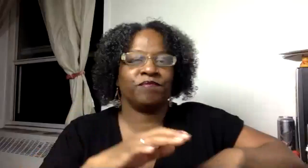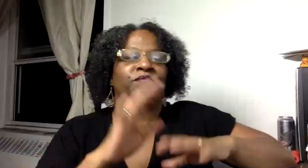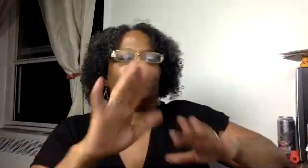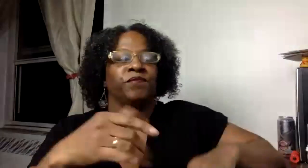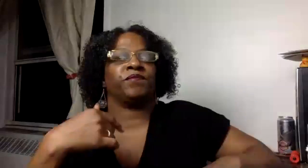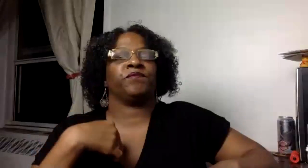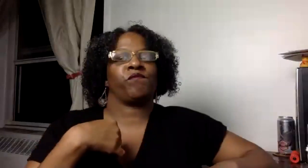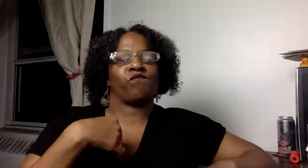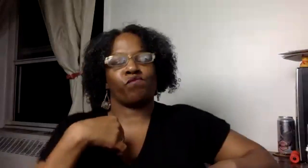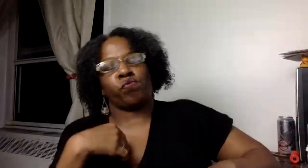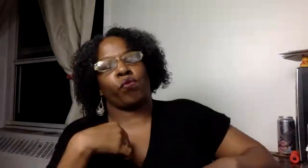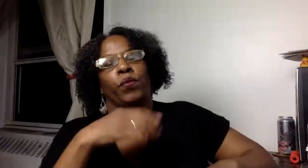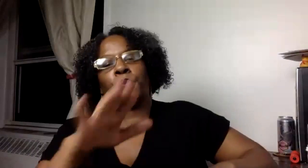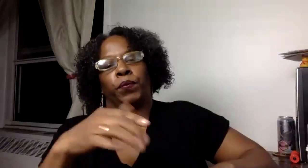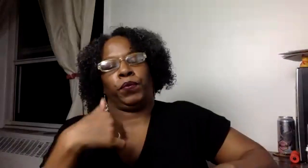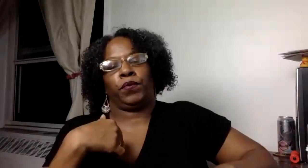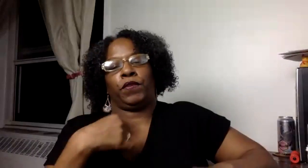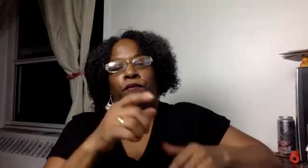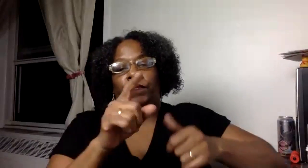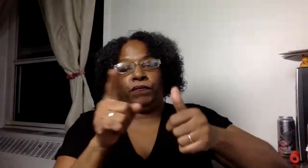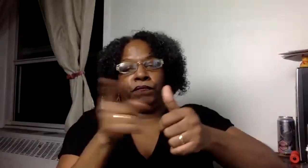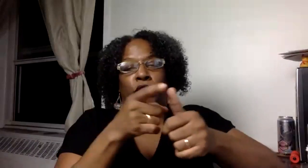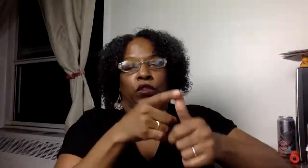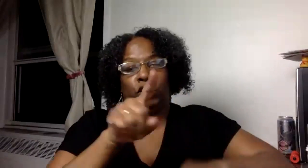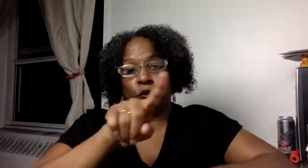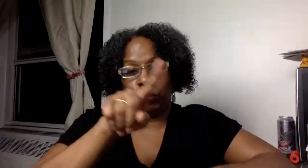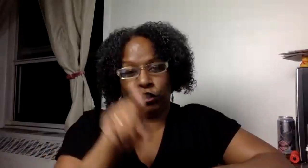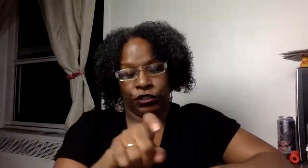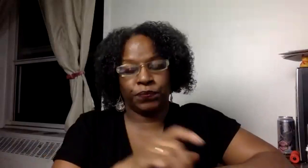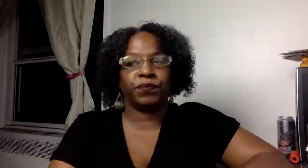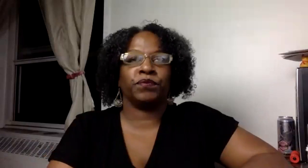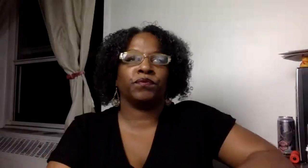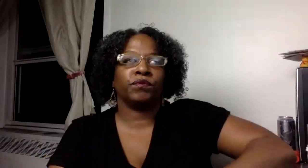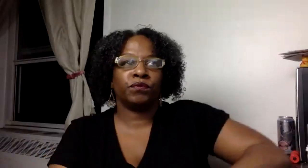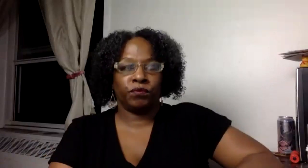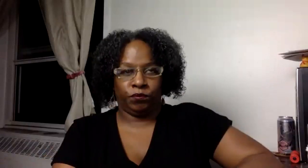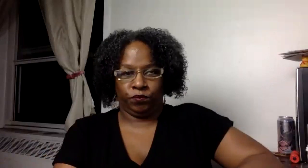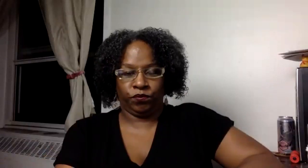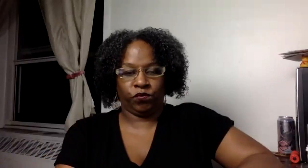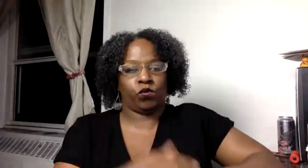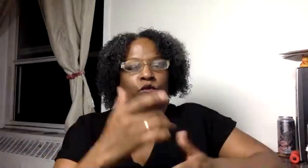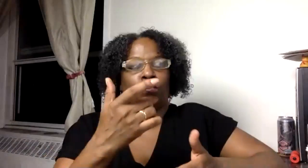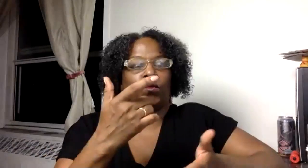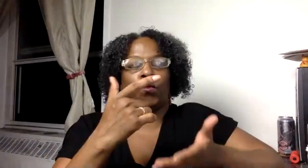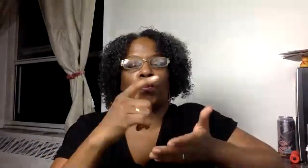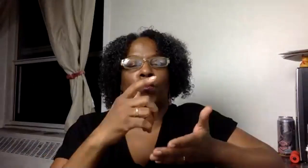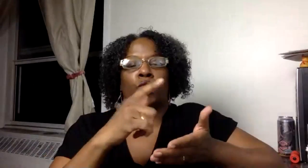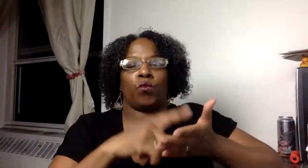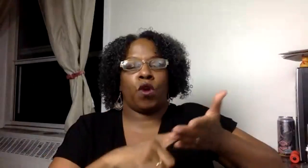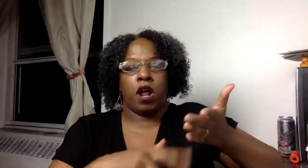off. Henley Payne. Computer audio muted. Video off. Leo left paren she slash the right